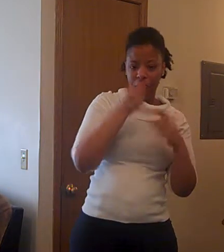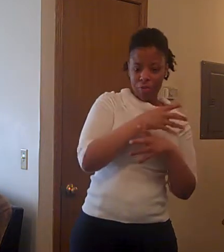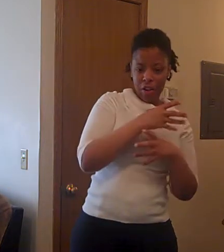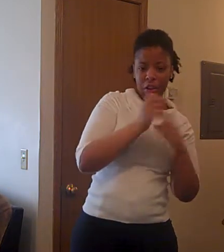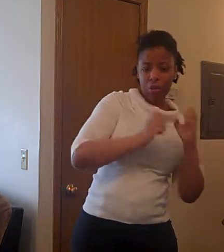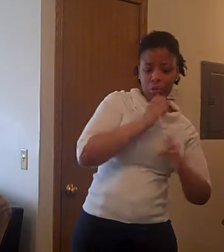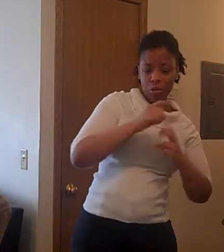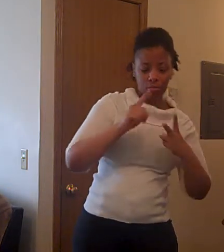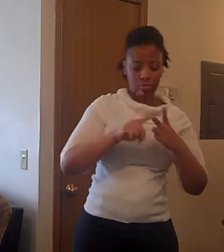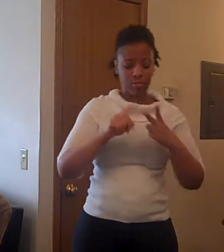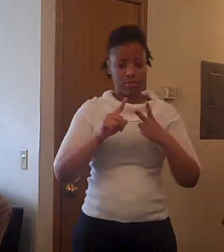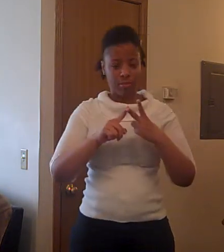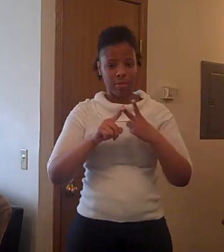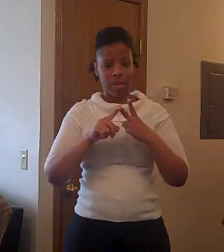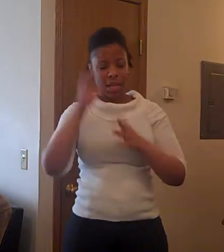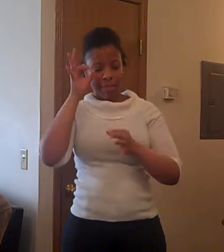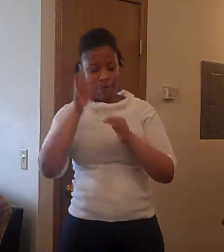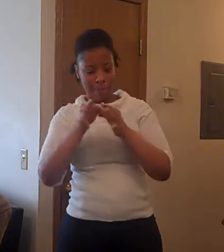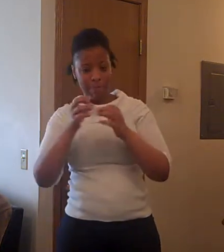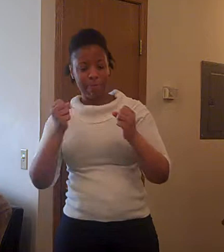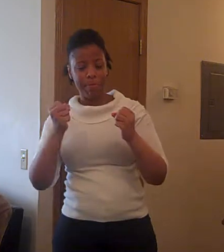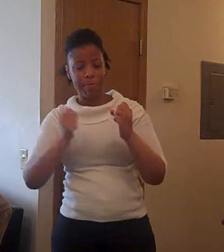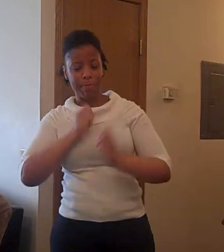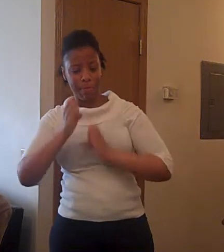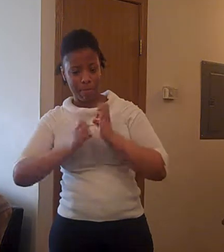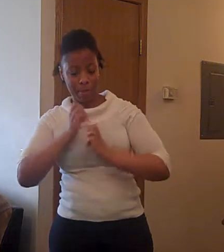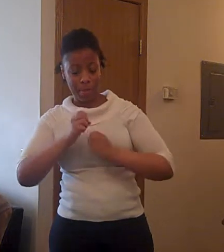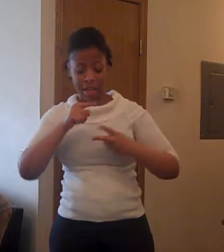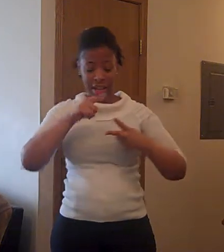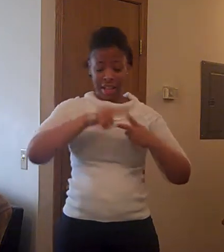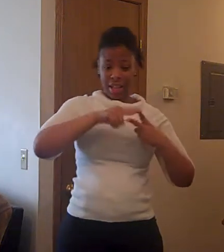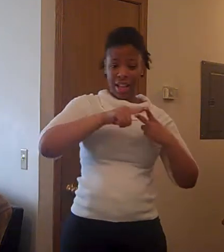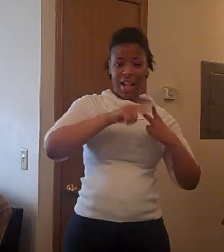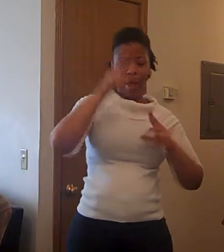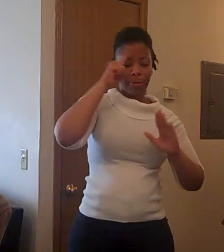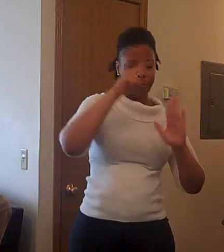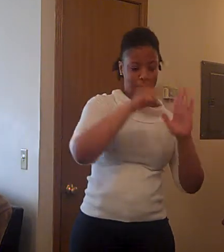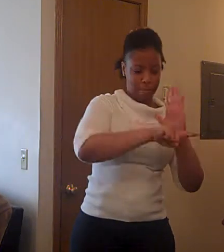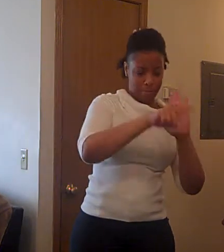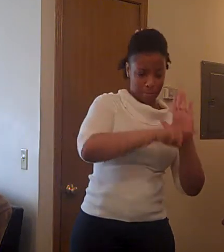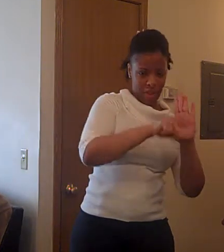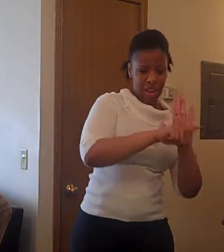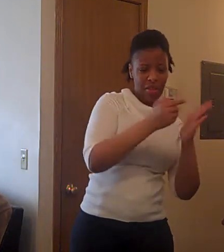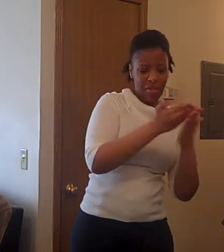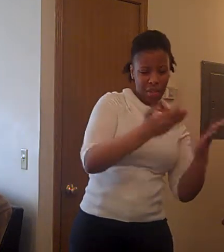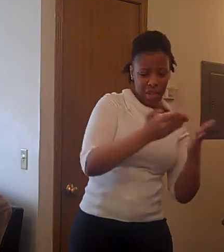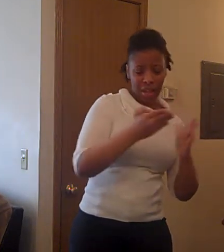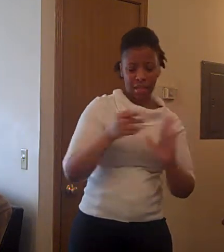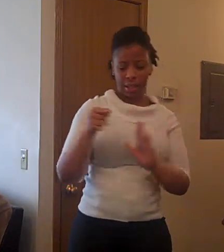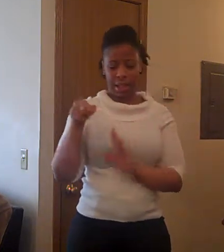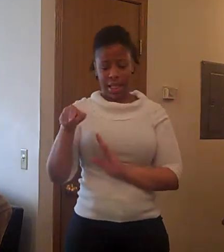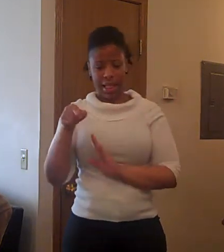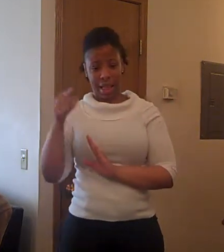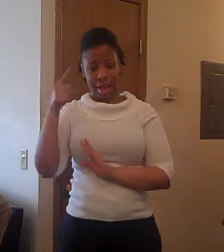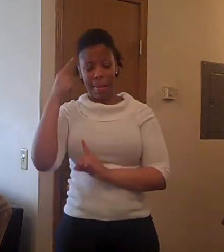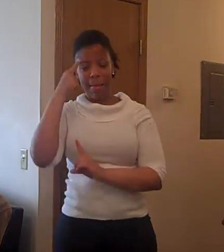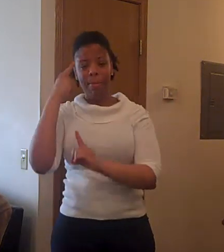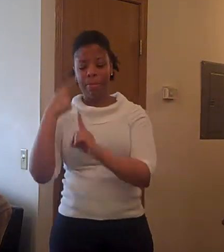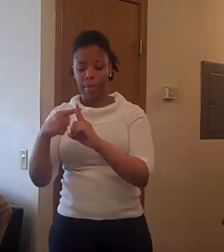only two types of emotion. Out of the fear-based emotion come all those negative things, and out of the faith-based come all the positive things. And you're either